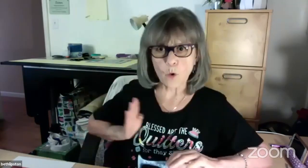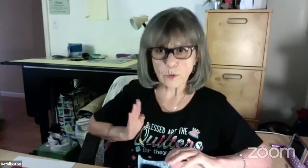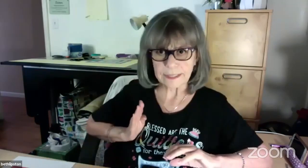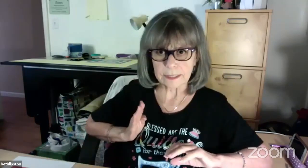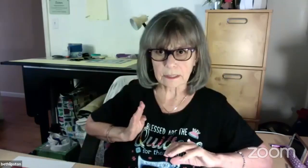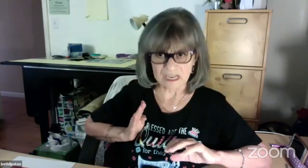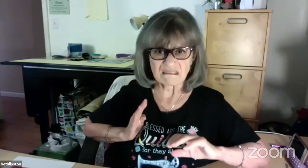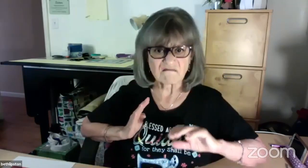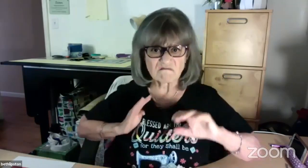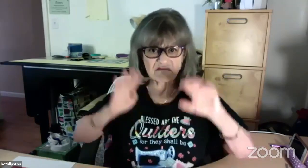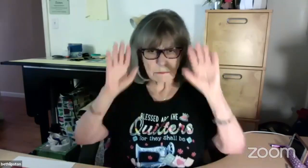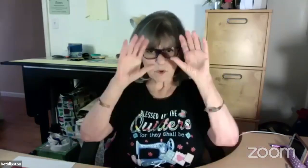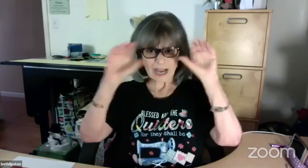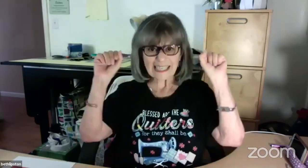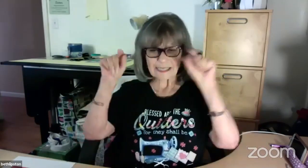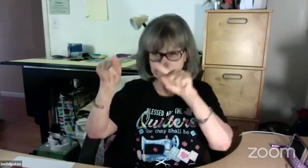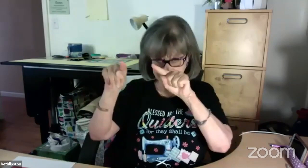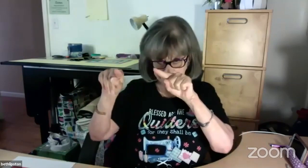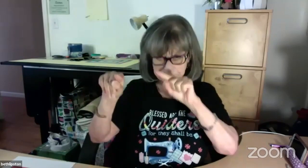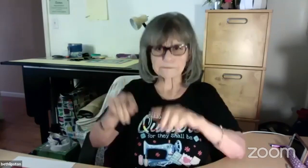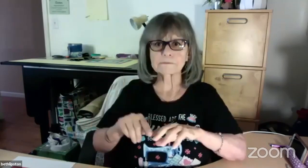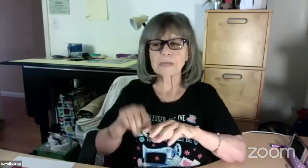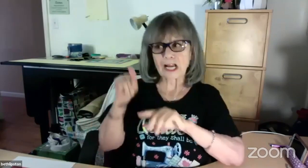I know that there is a president of the board.